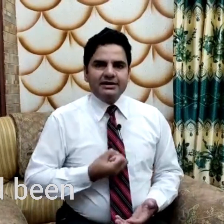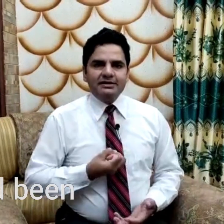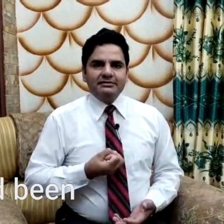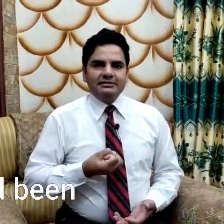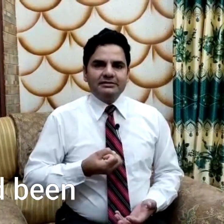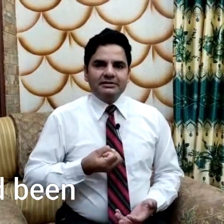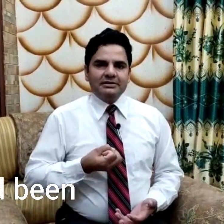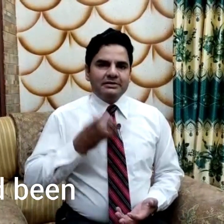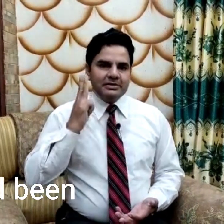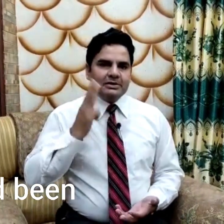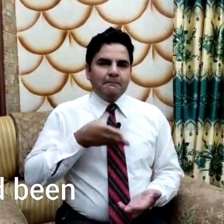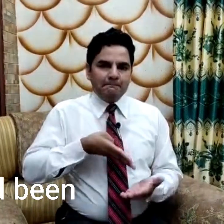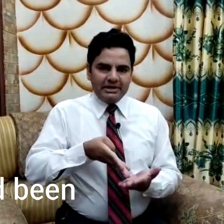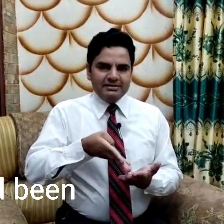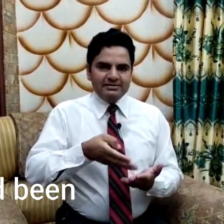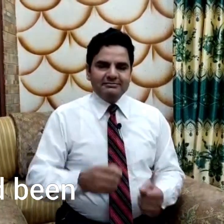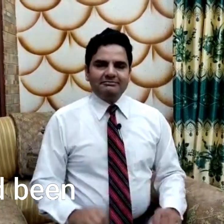had been,